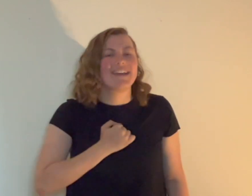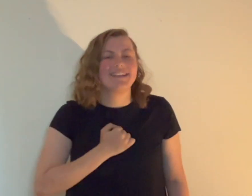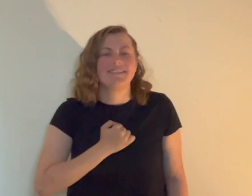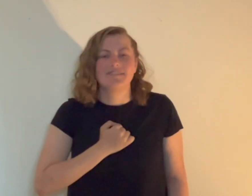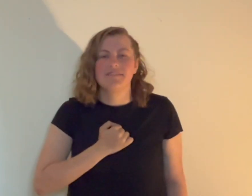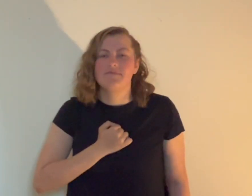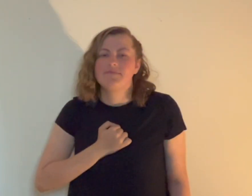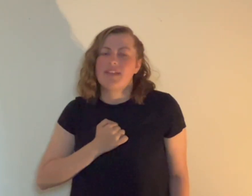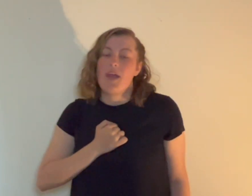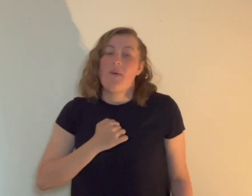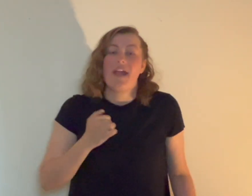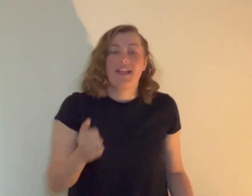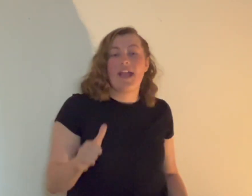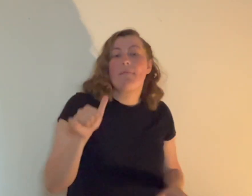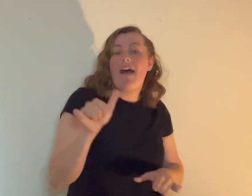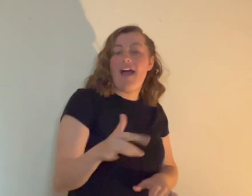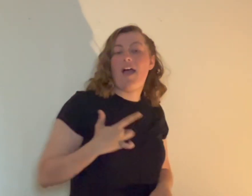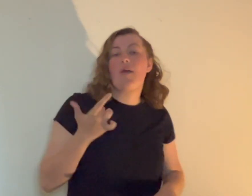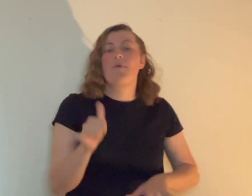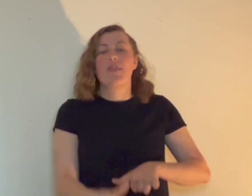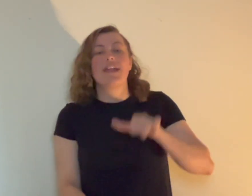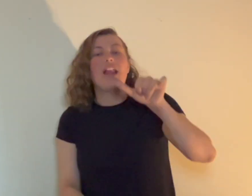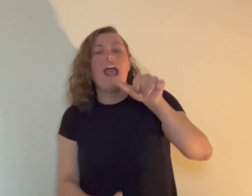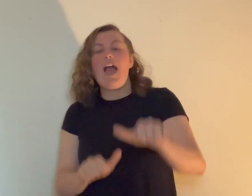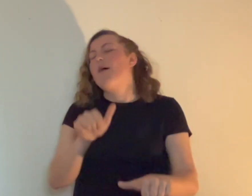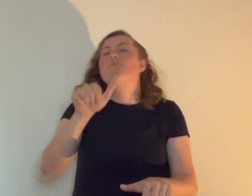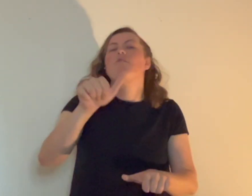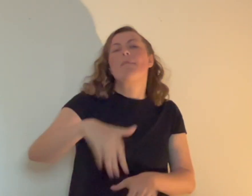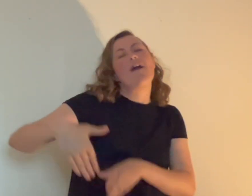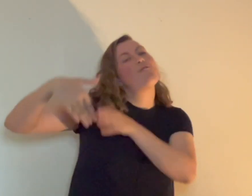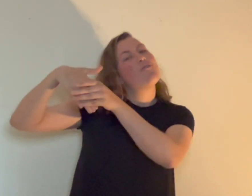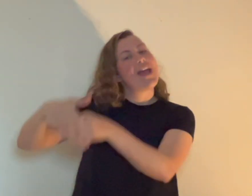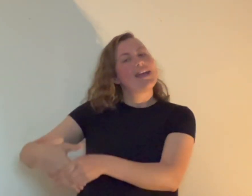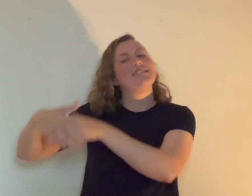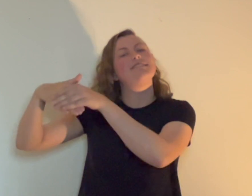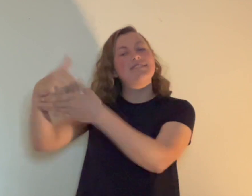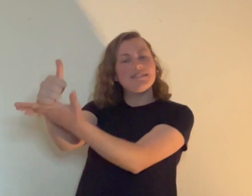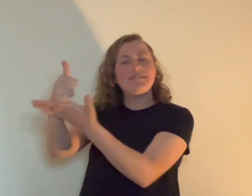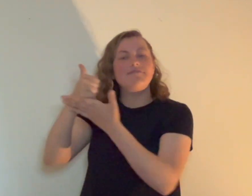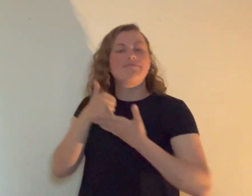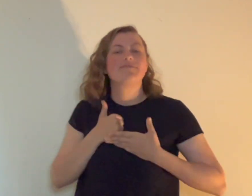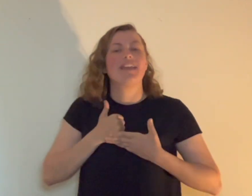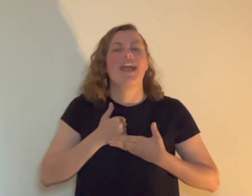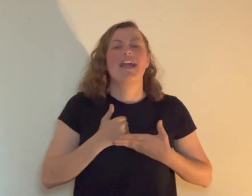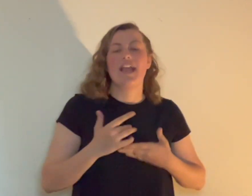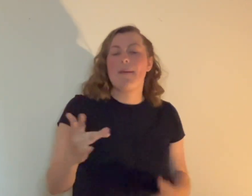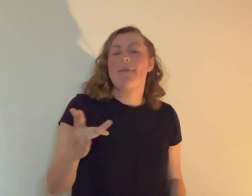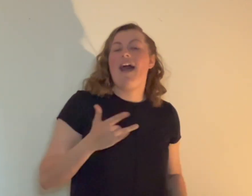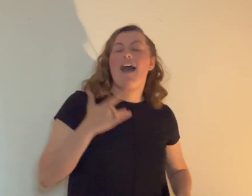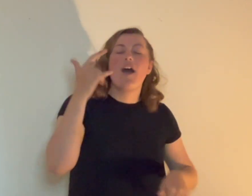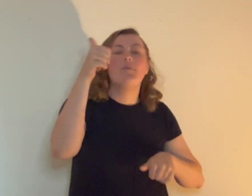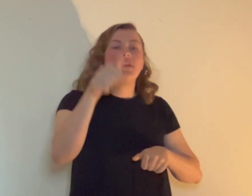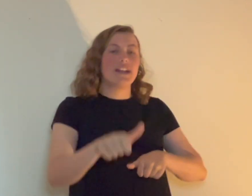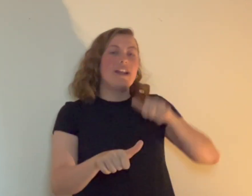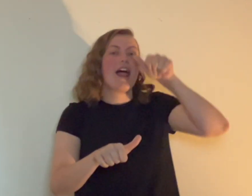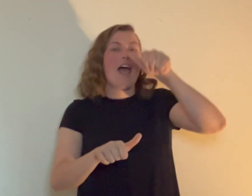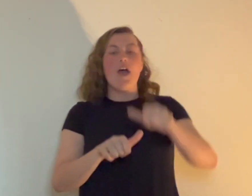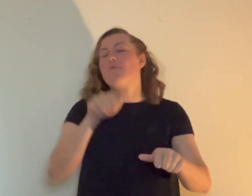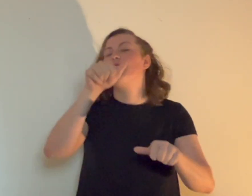No, I get by with a little help with my friends Yeah, I get by with a little help with